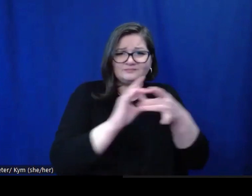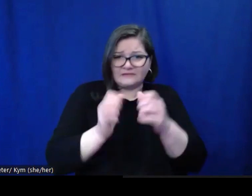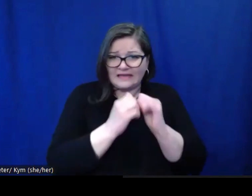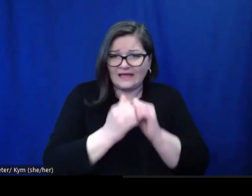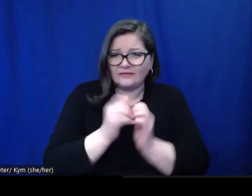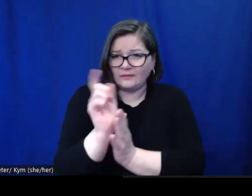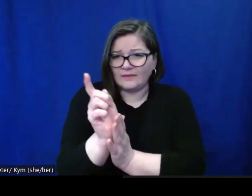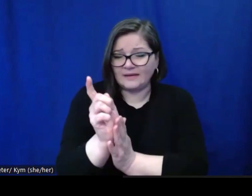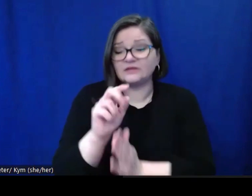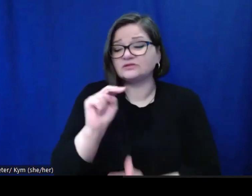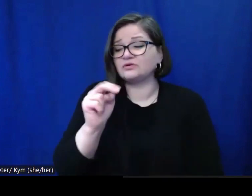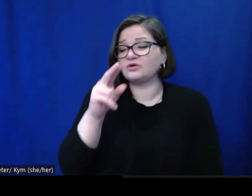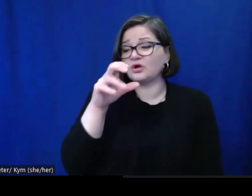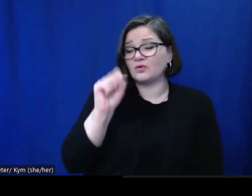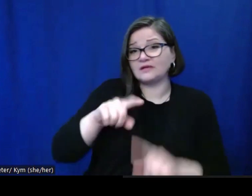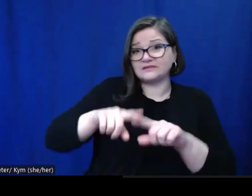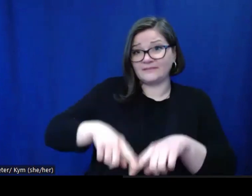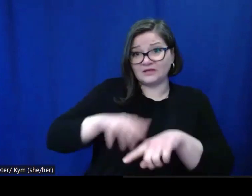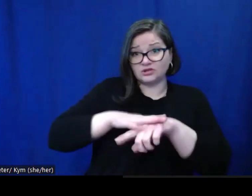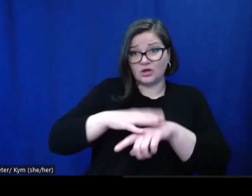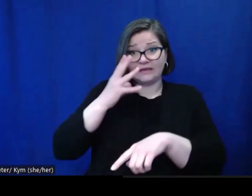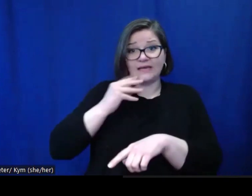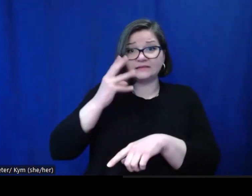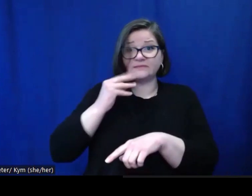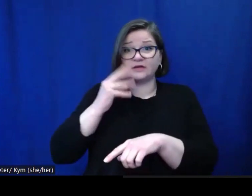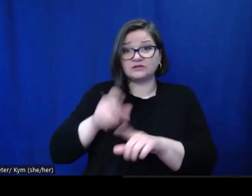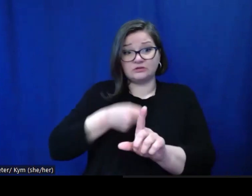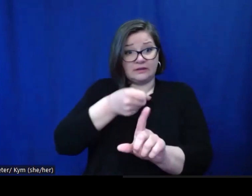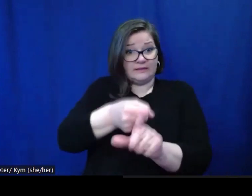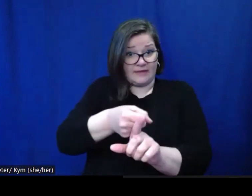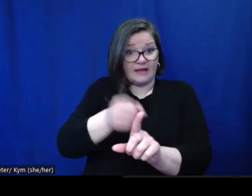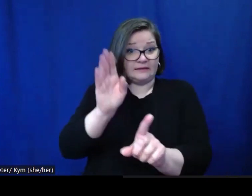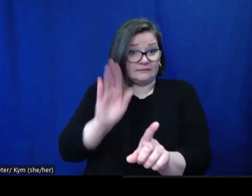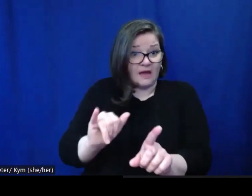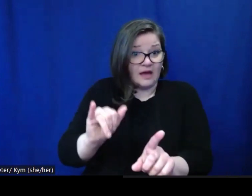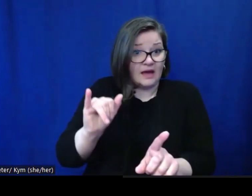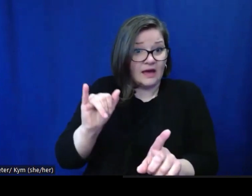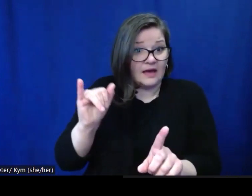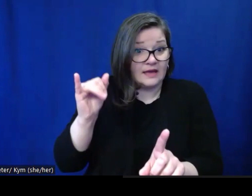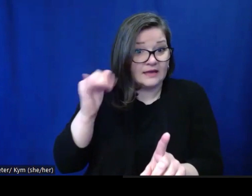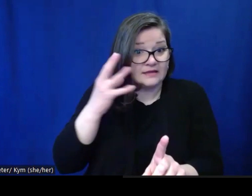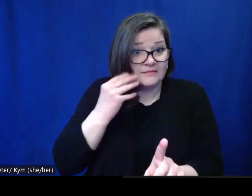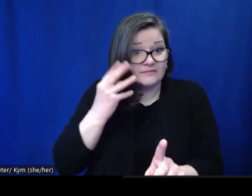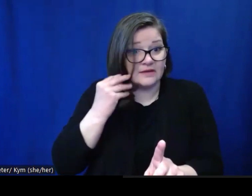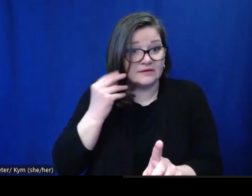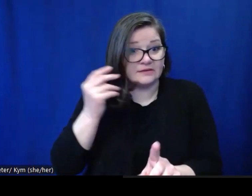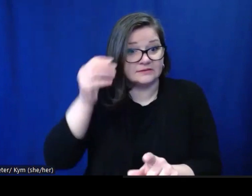So neurons are based on experiences. They're impacted by experiences.